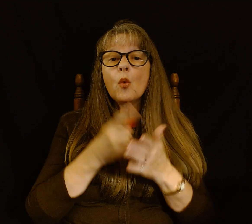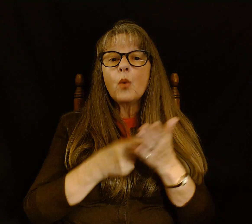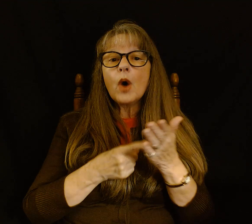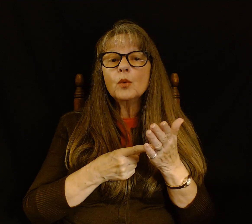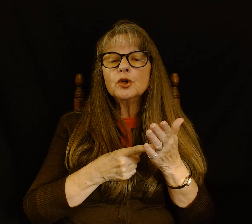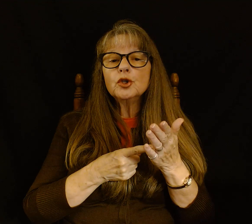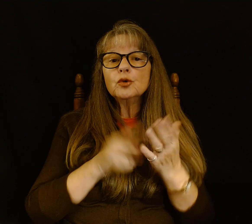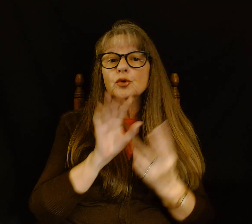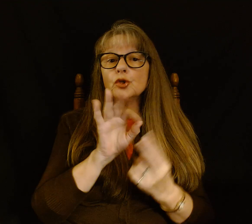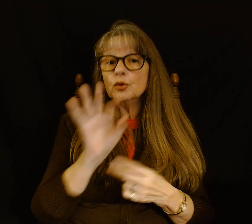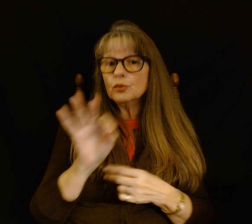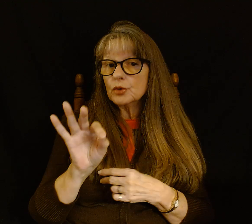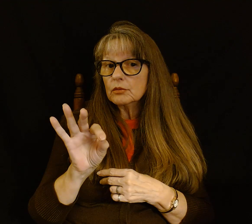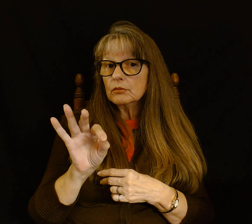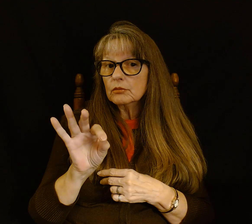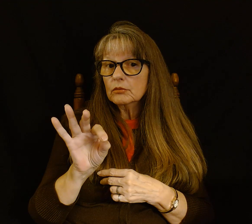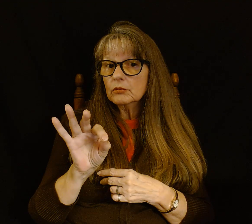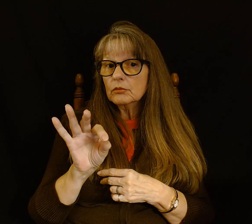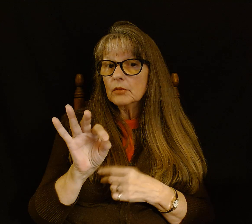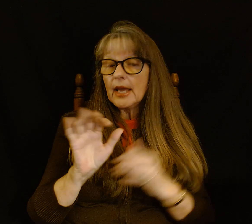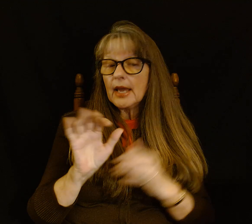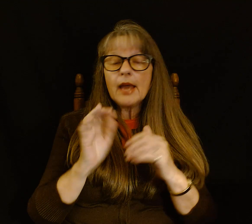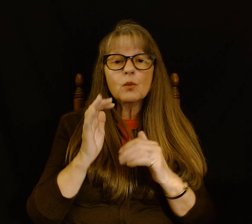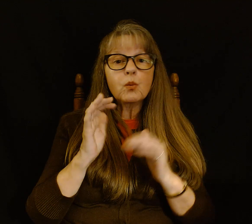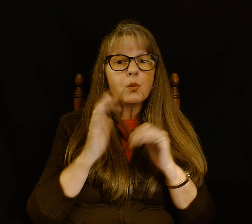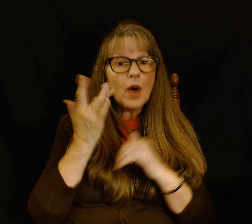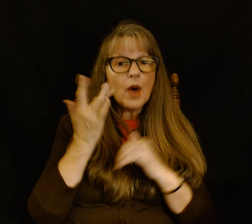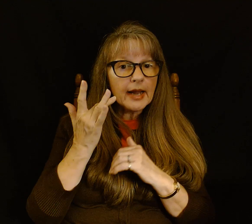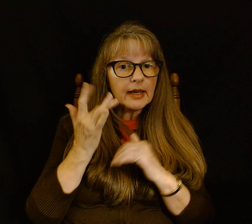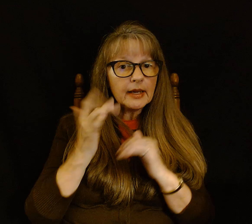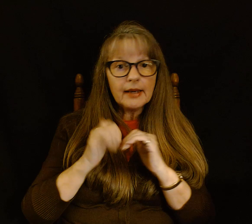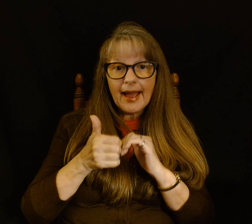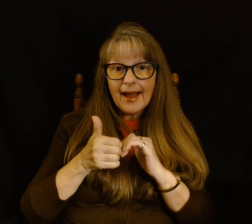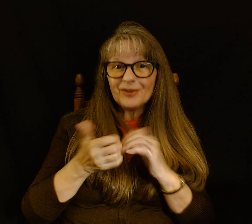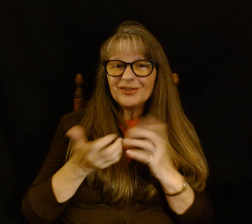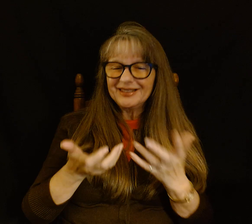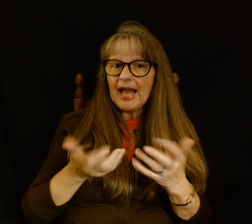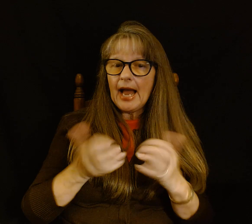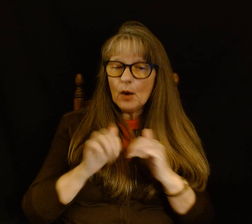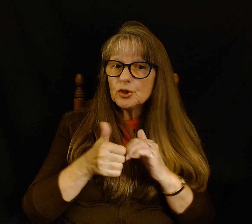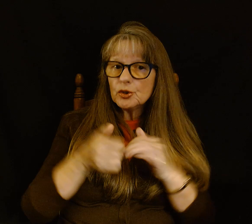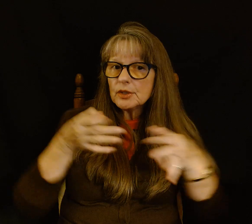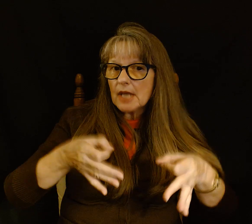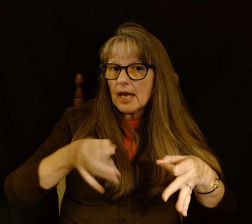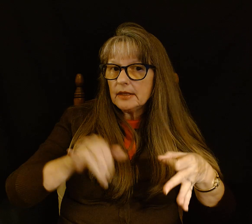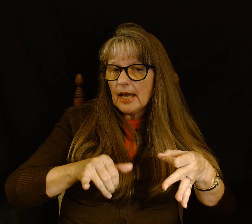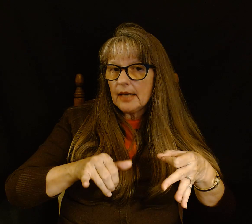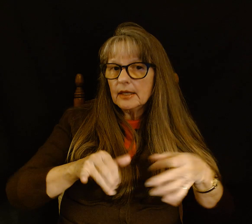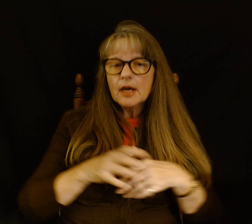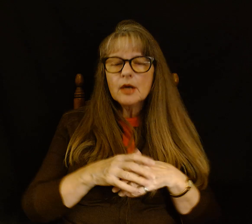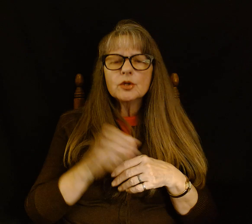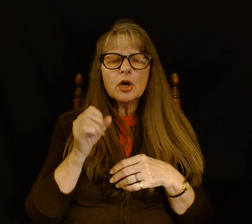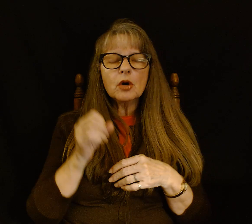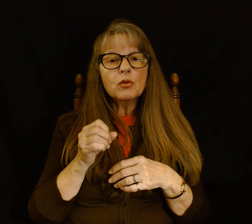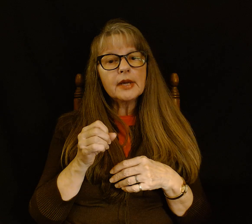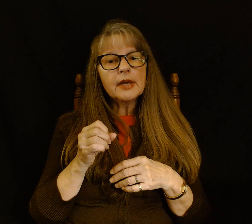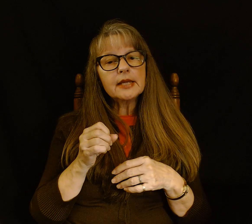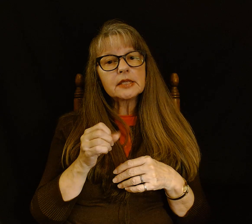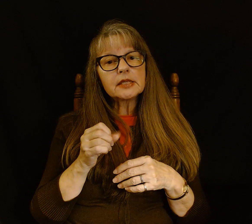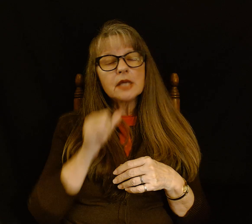what would you choose? And why? And how? How would you decide that? So it's not